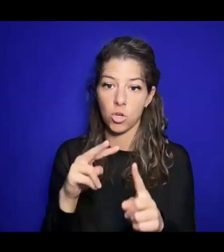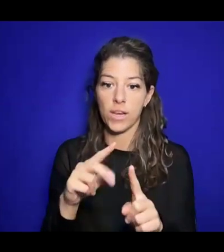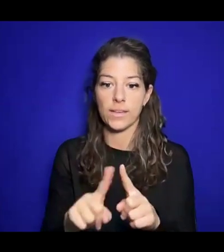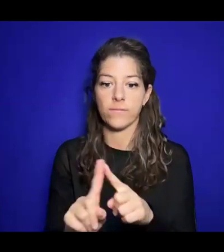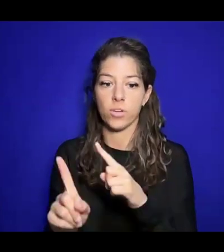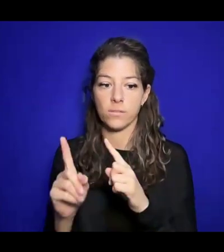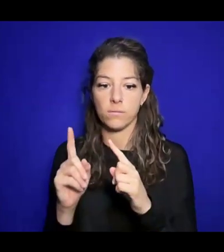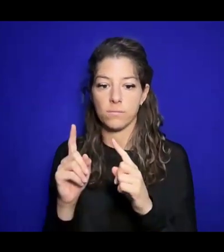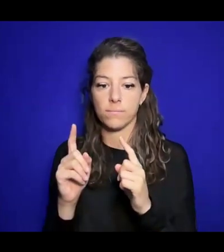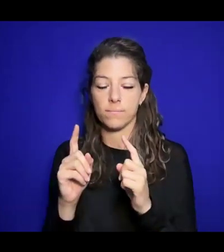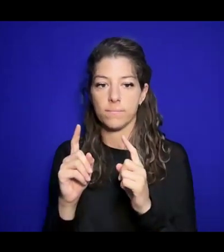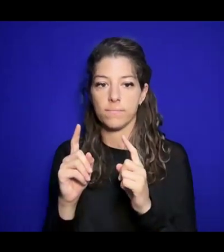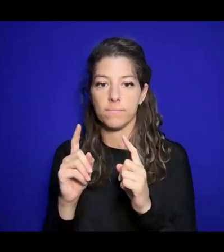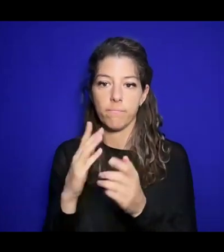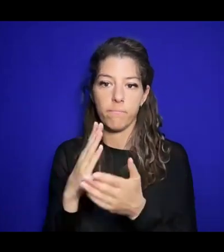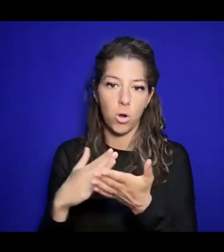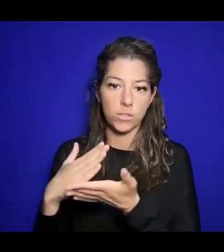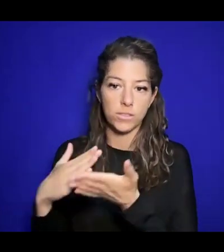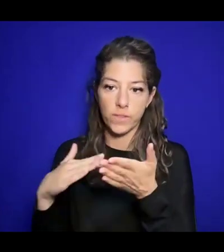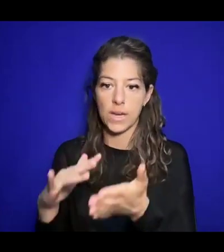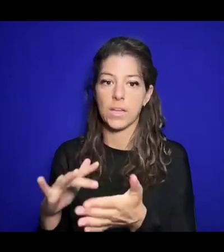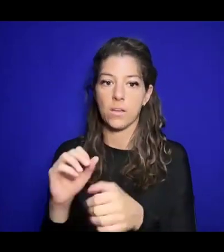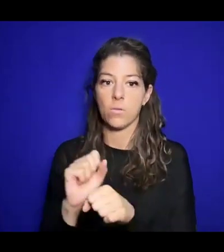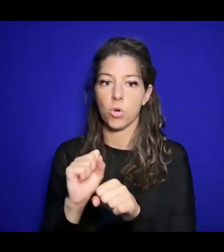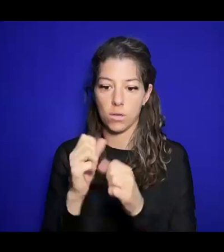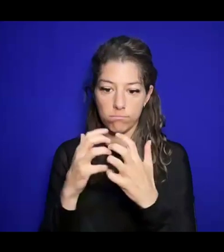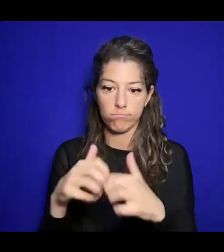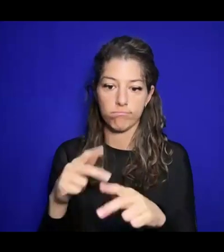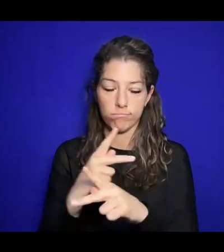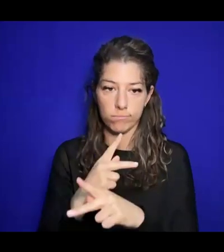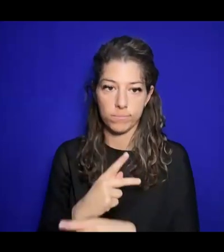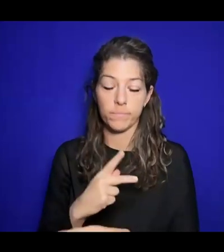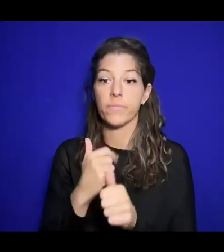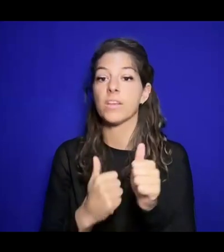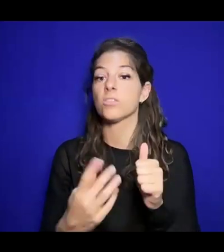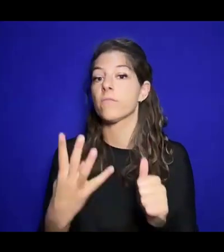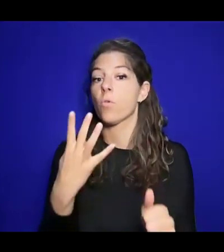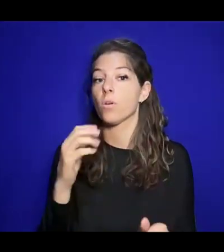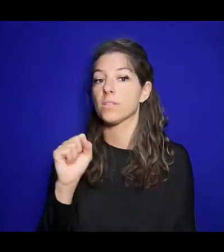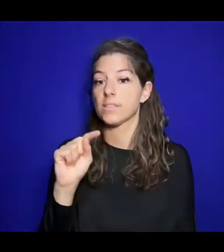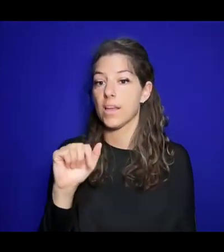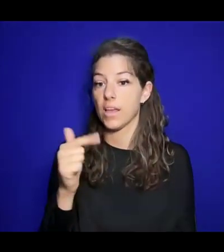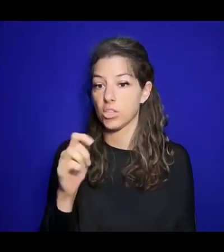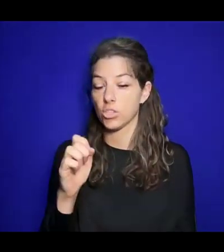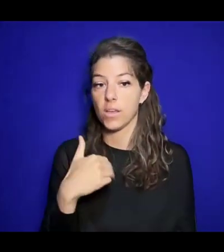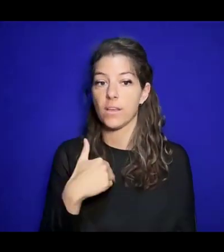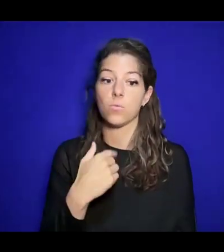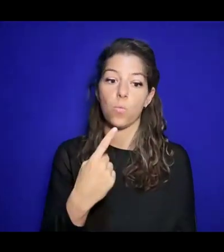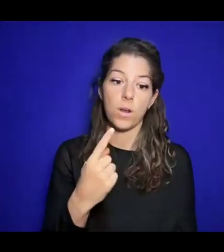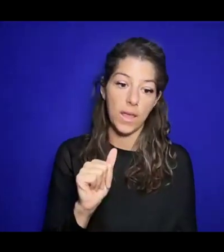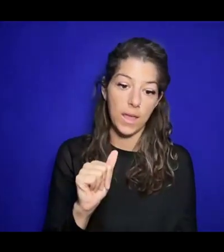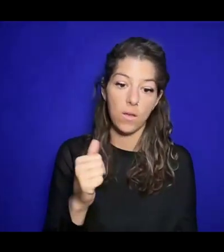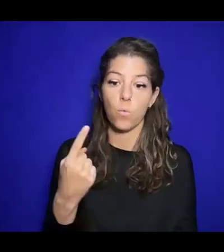different aspects of the study, working things out. Now, each of these 4 stages can have stage 1A,